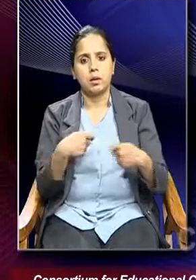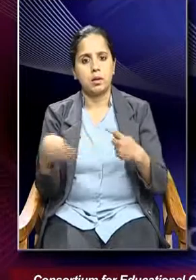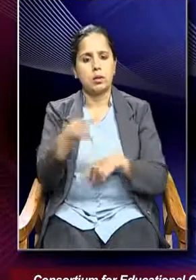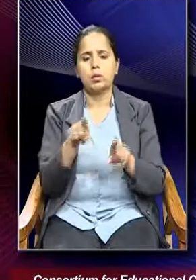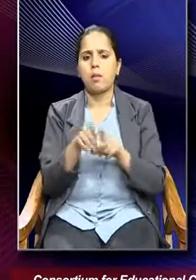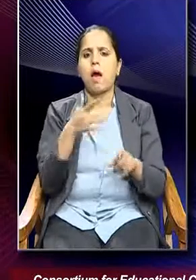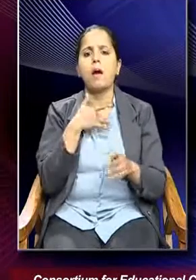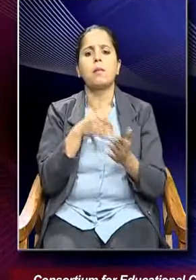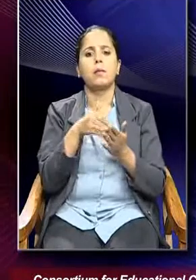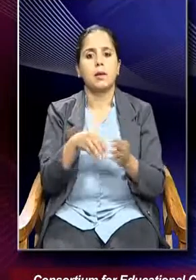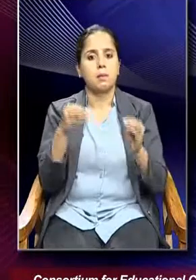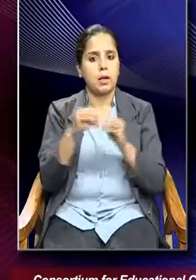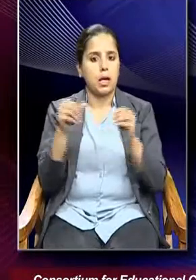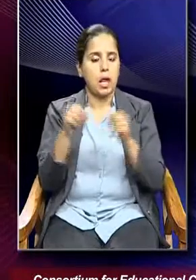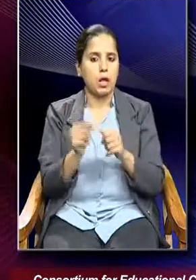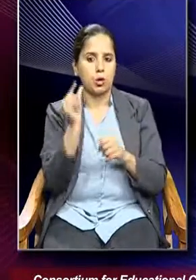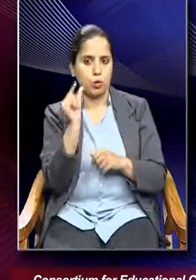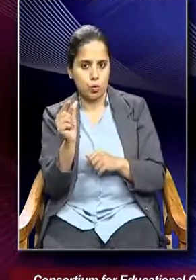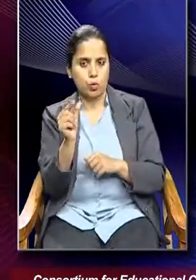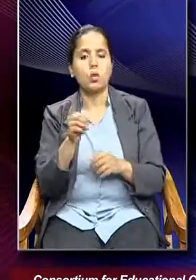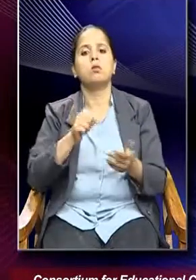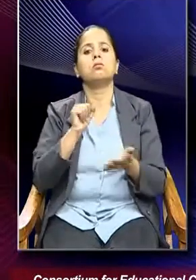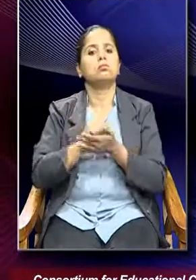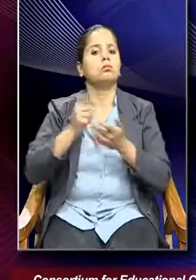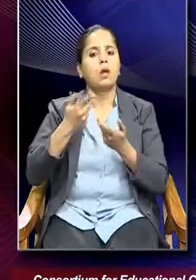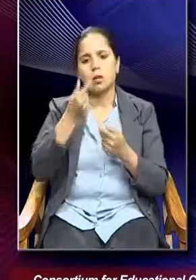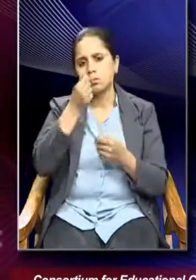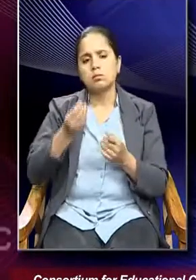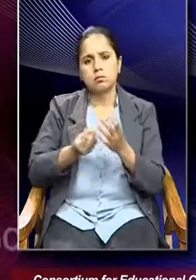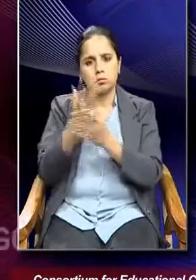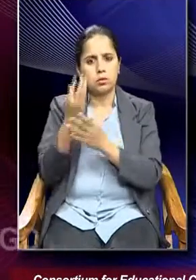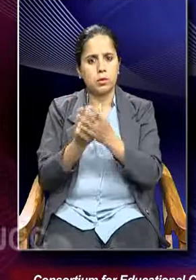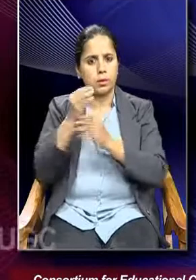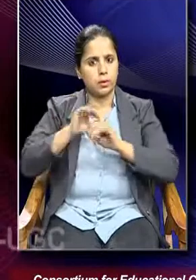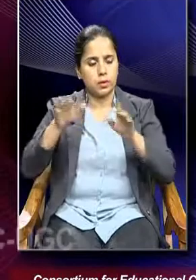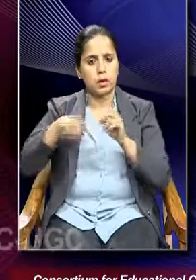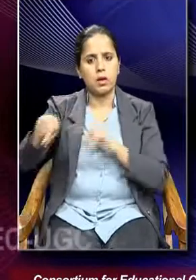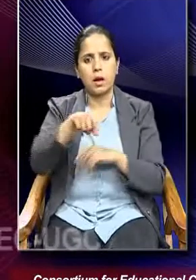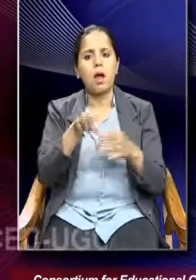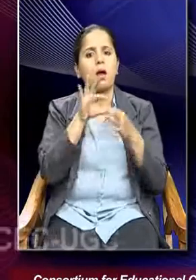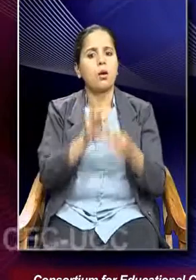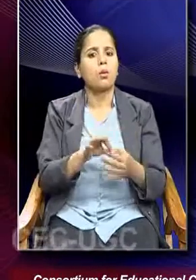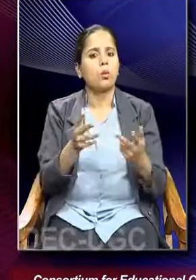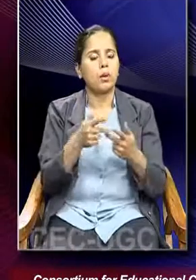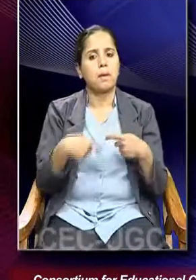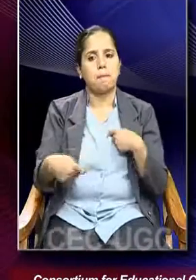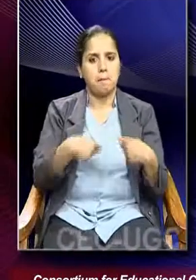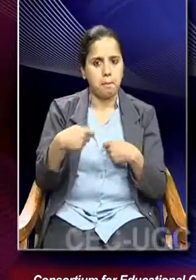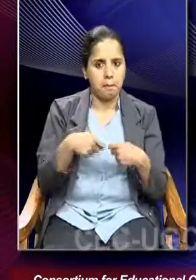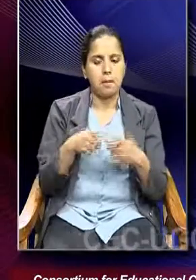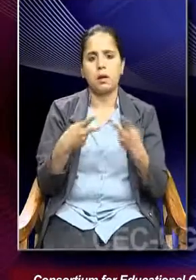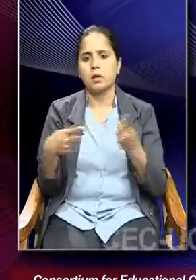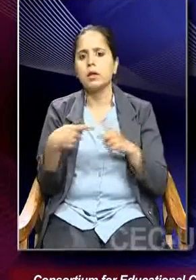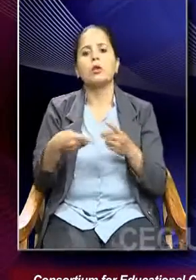usual BAU emissions combined with unrestricted trading and banking. So it's a